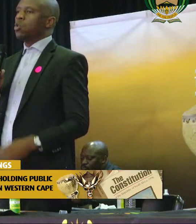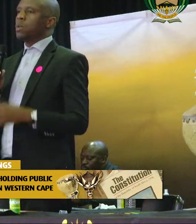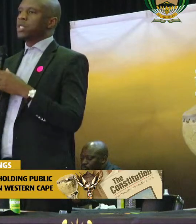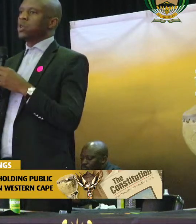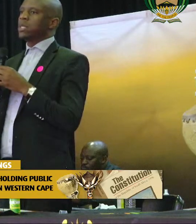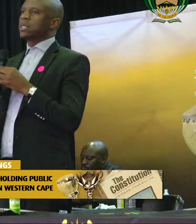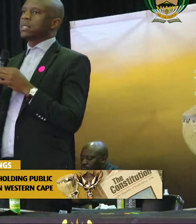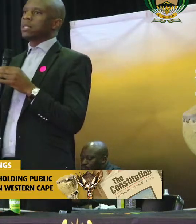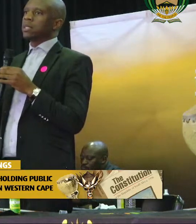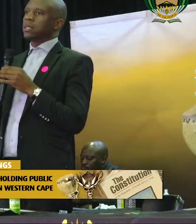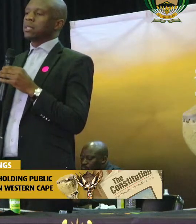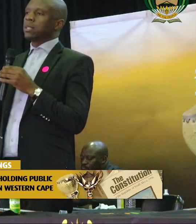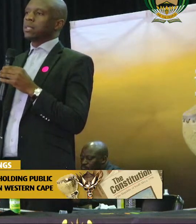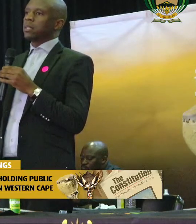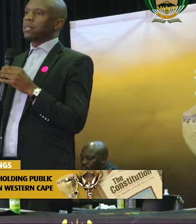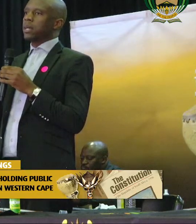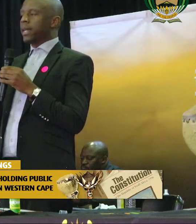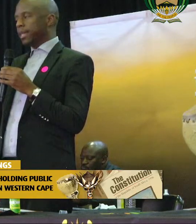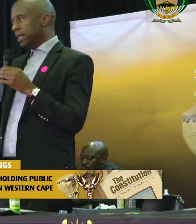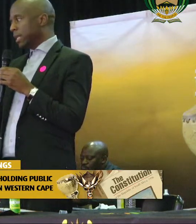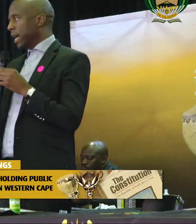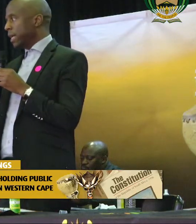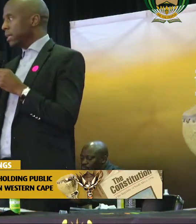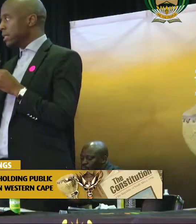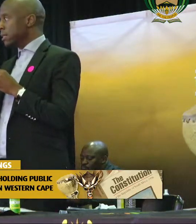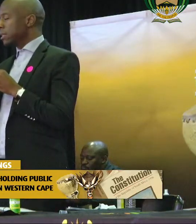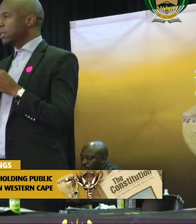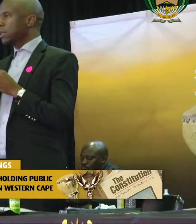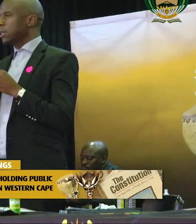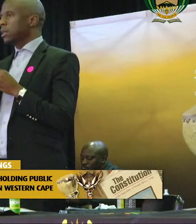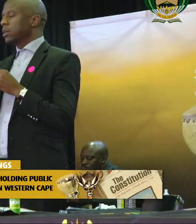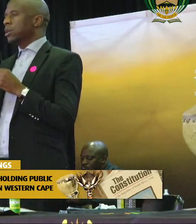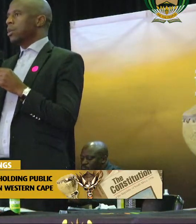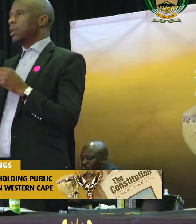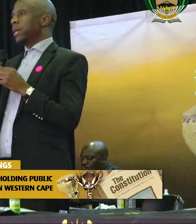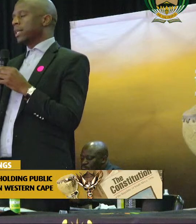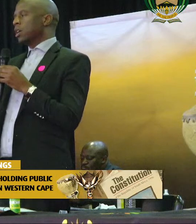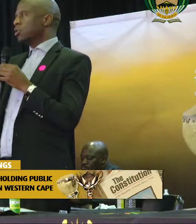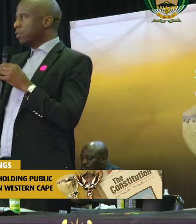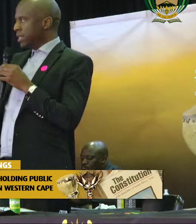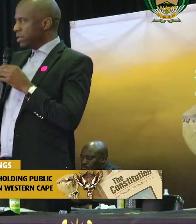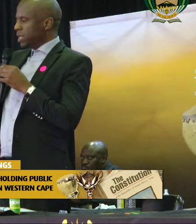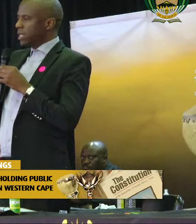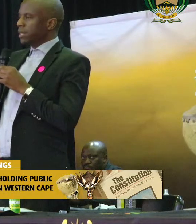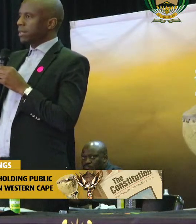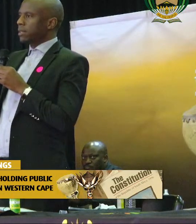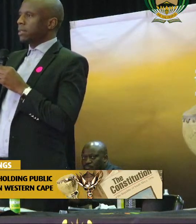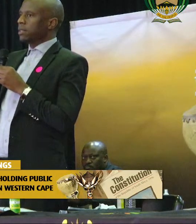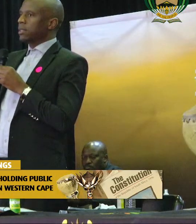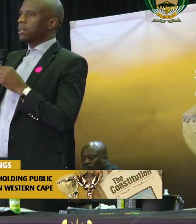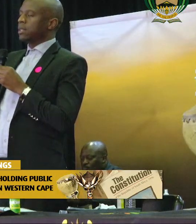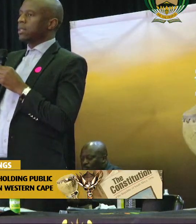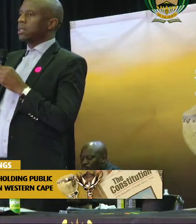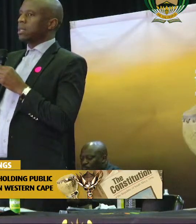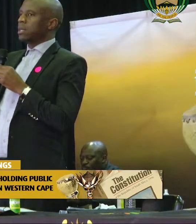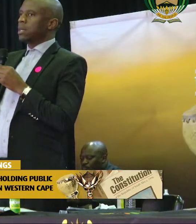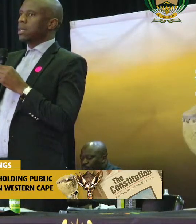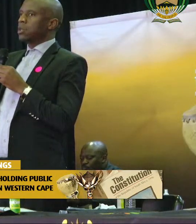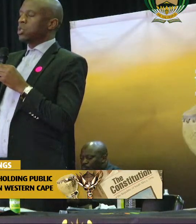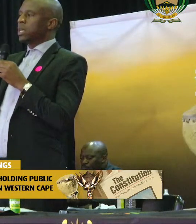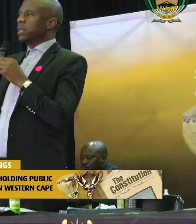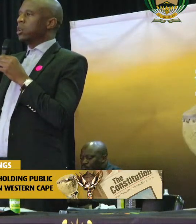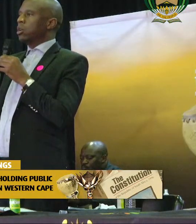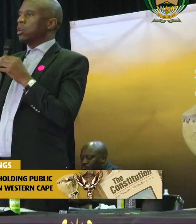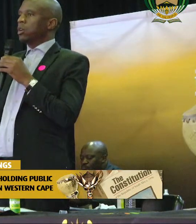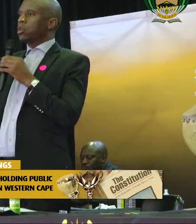So we must not, and I think the guidance, get out of this meeting